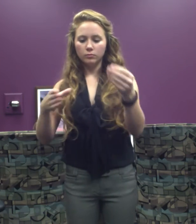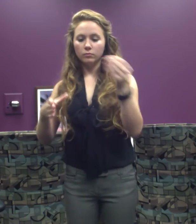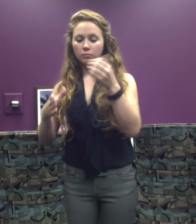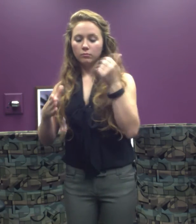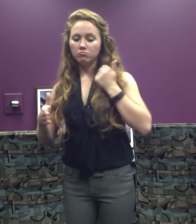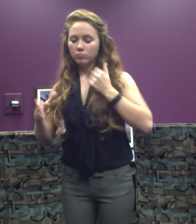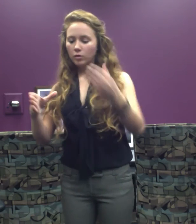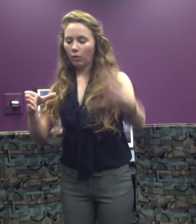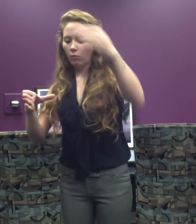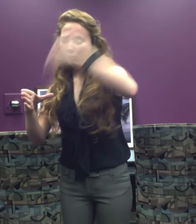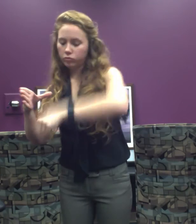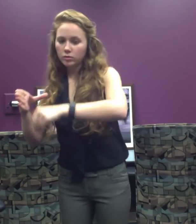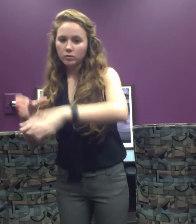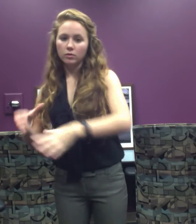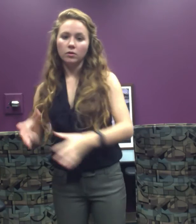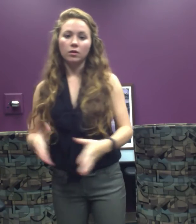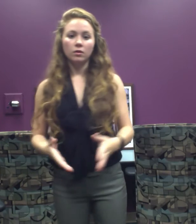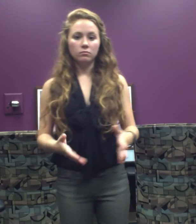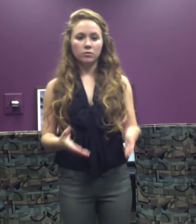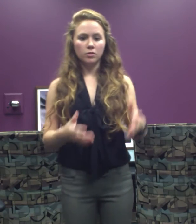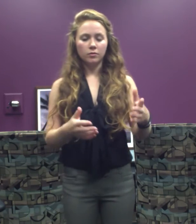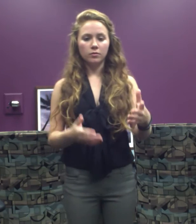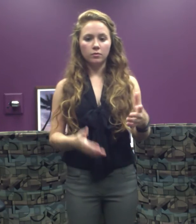Leave materials on your desks.